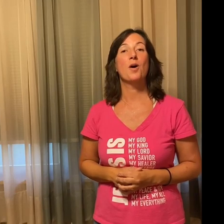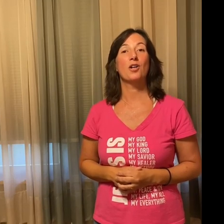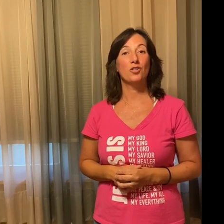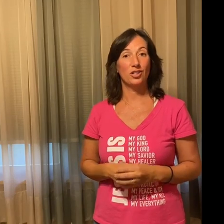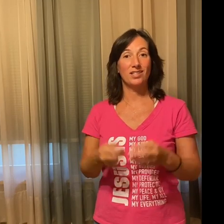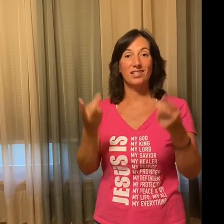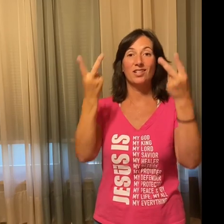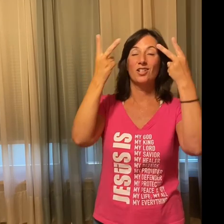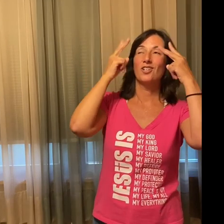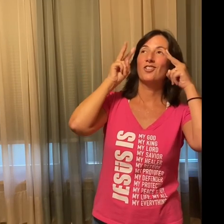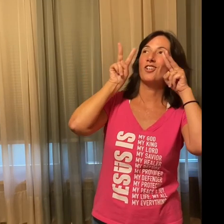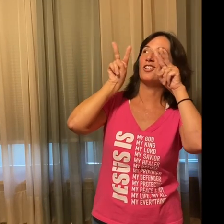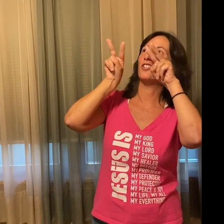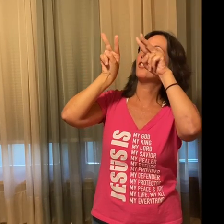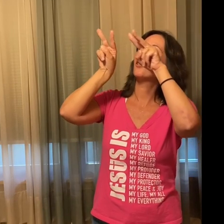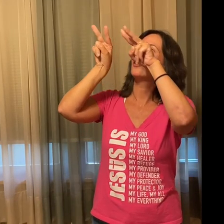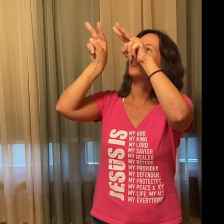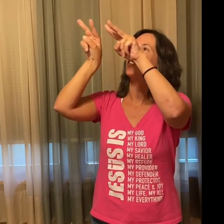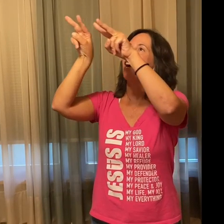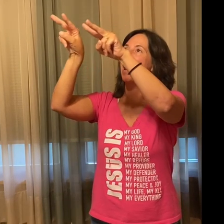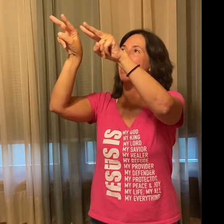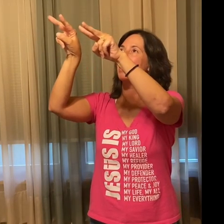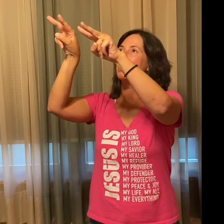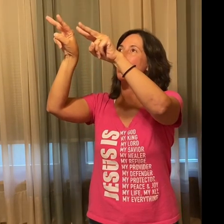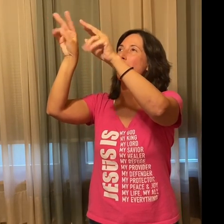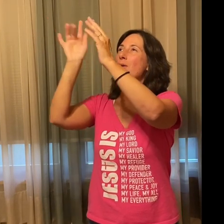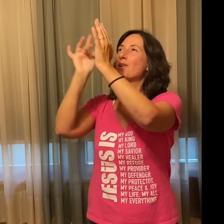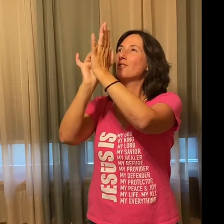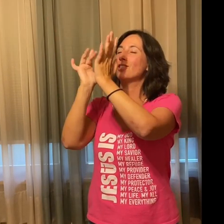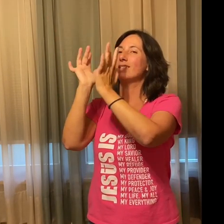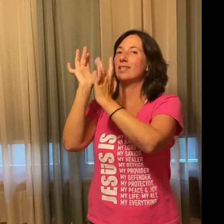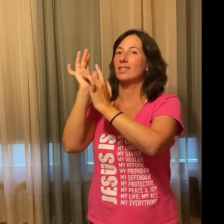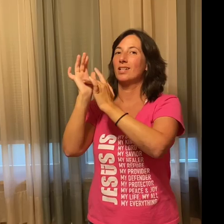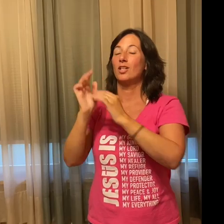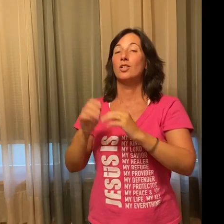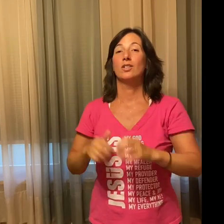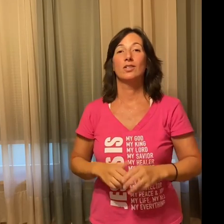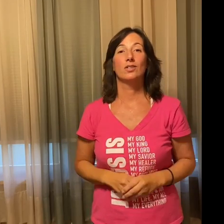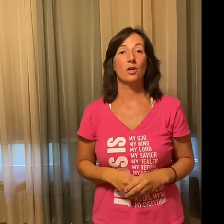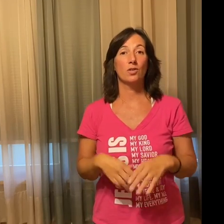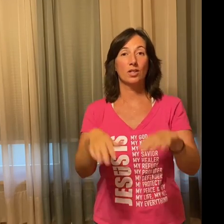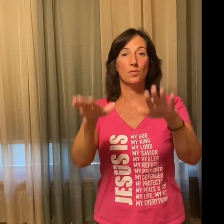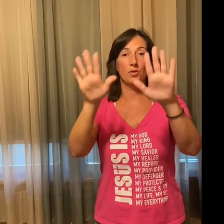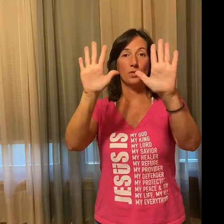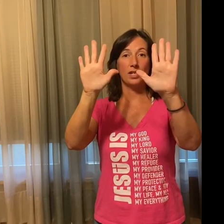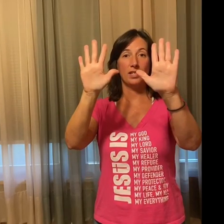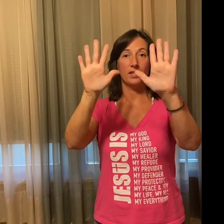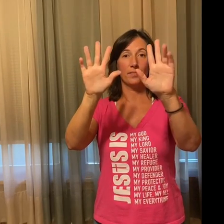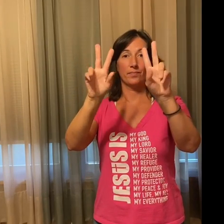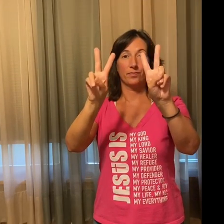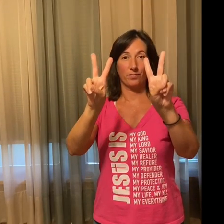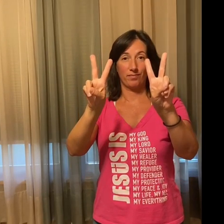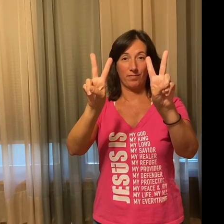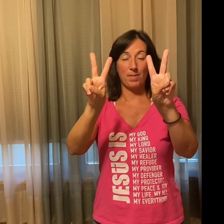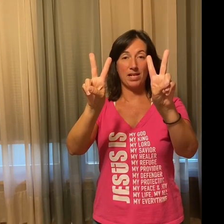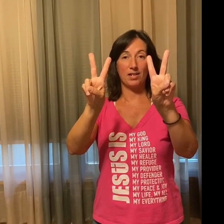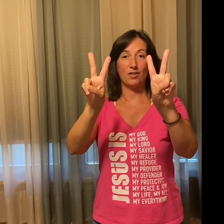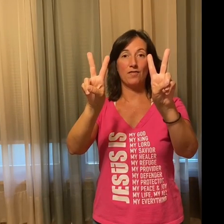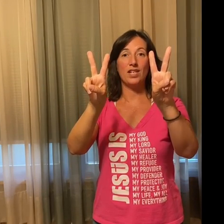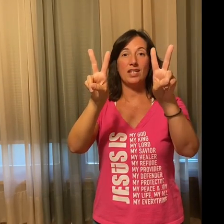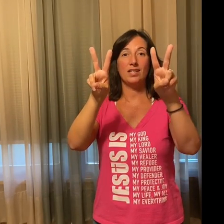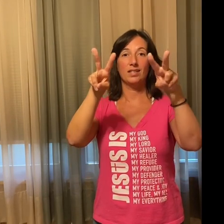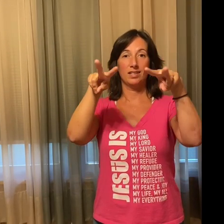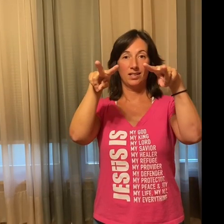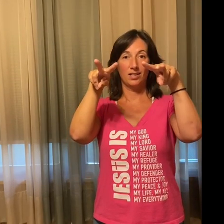eyes upon Jesus. Turn your eyes upon Jesus. So I'm going to do this. Make a